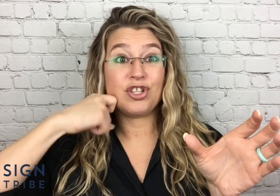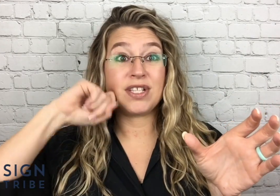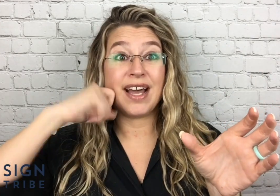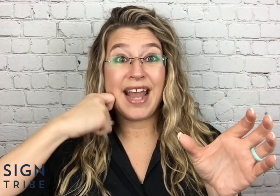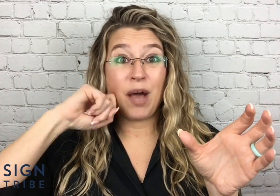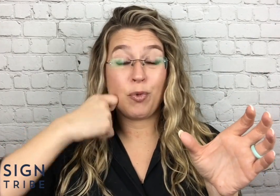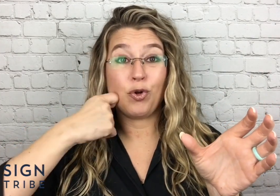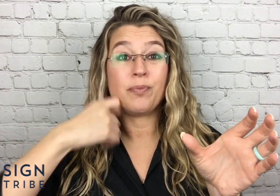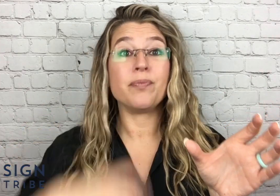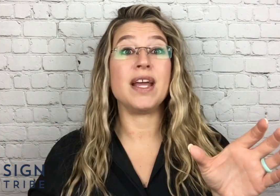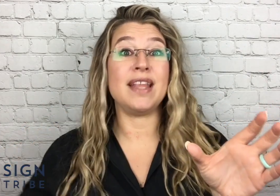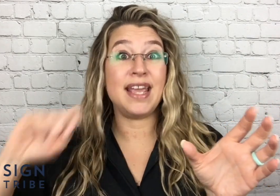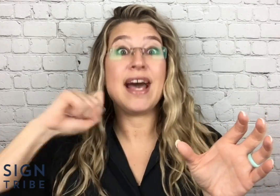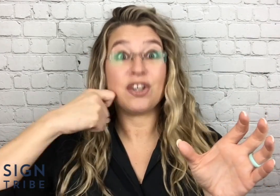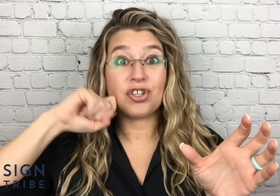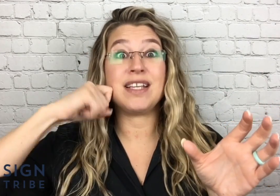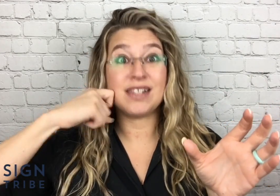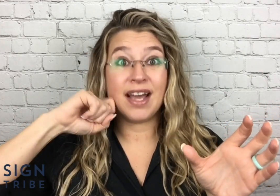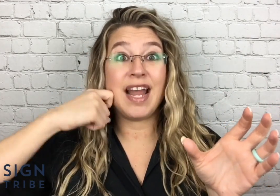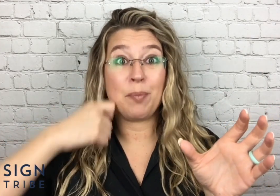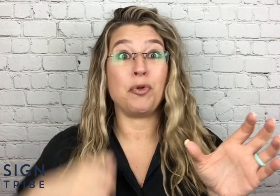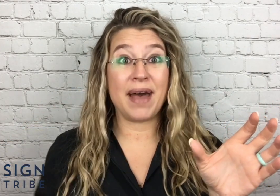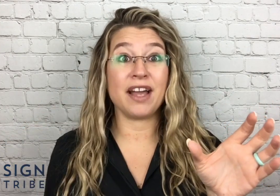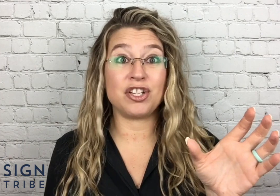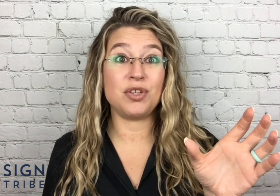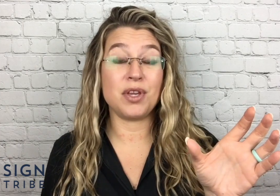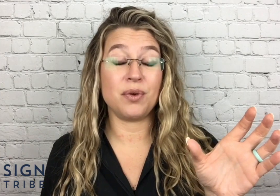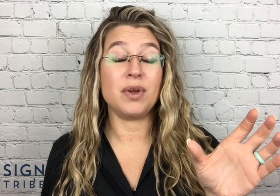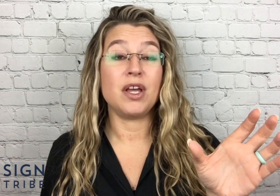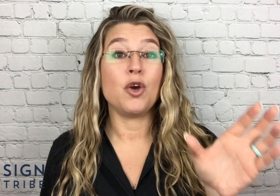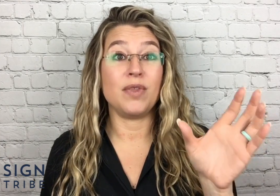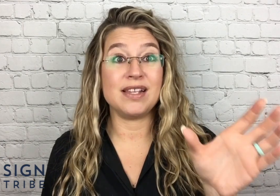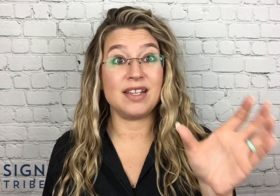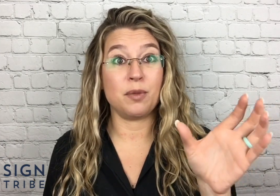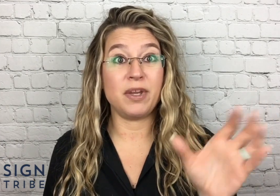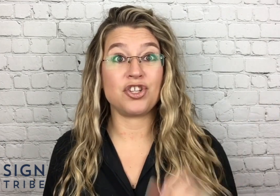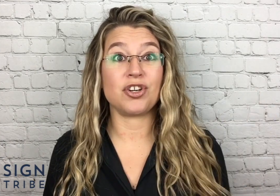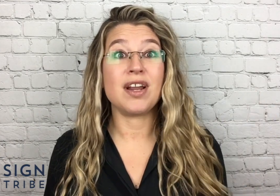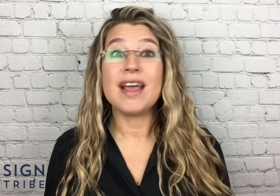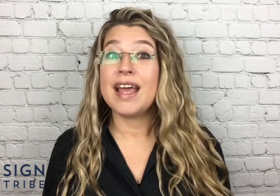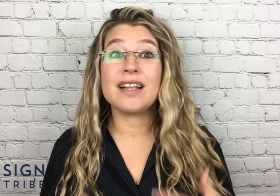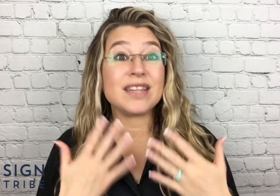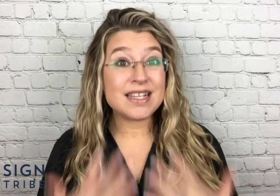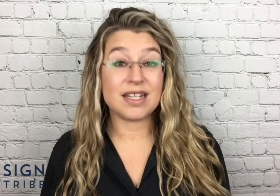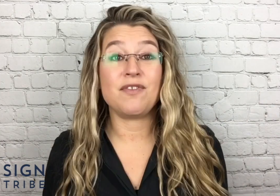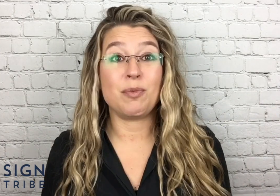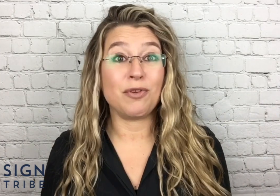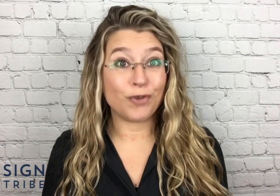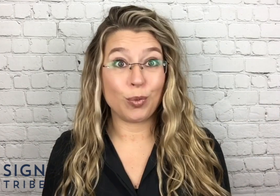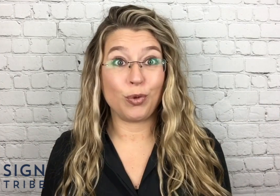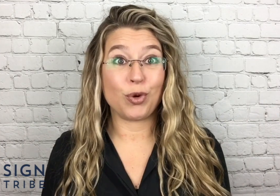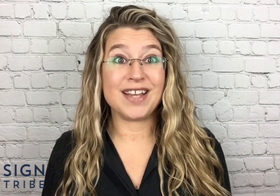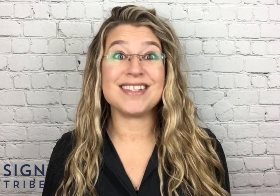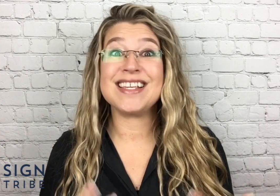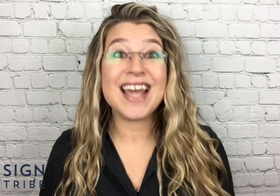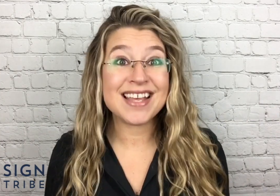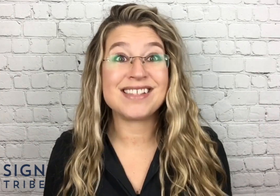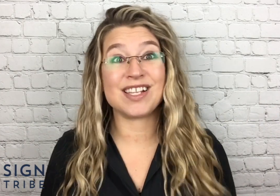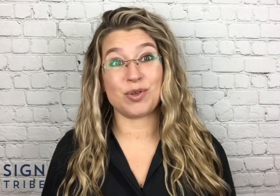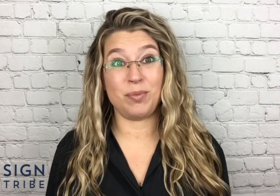sign apple and they actually sign apple back to you when they see the picture, at least give them a verbal praise. Yes, that's what I'm looking